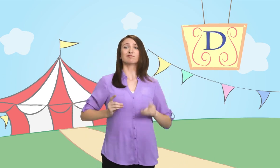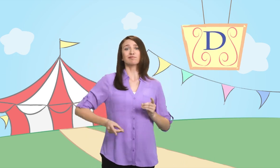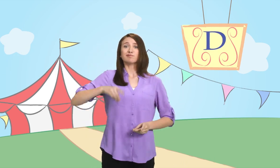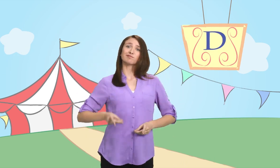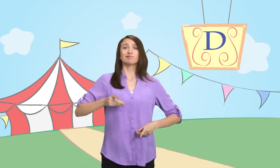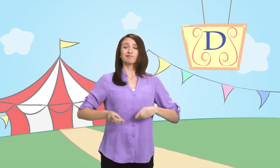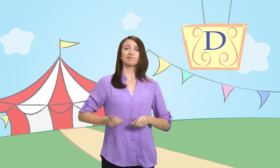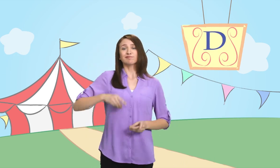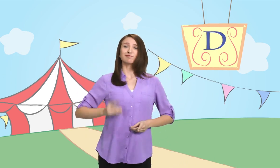Drumming.